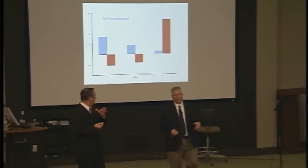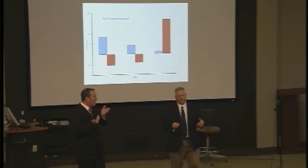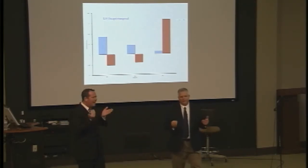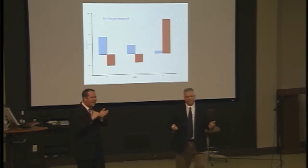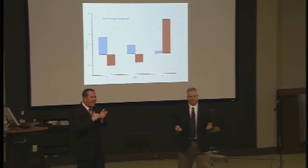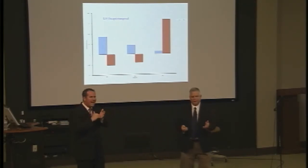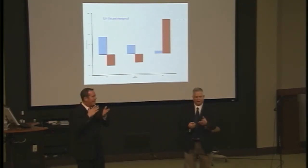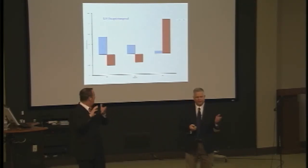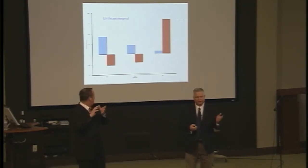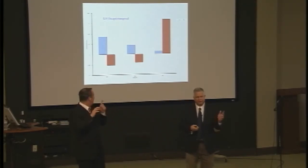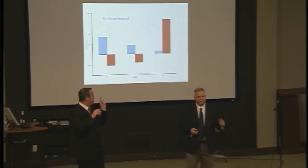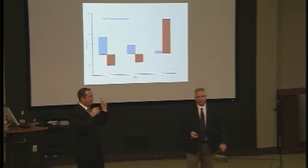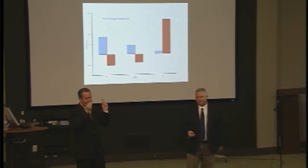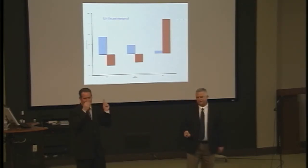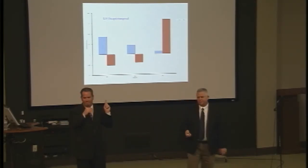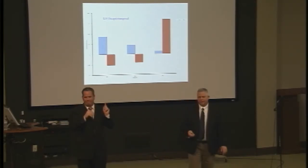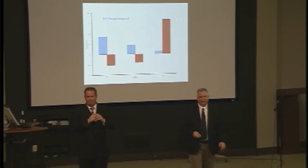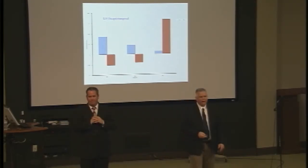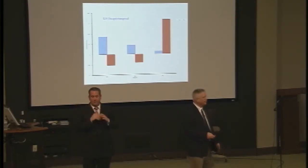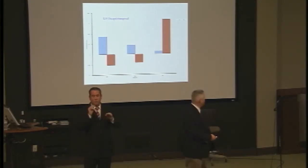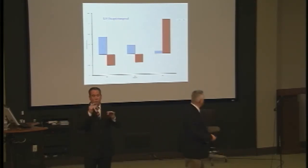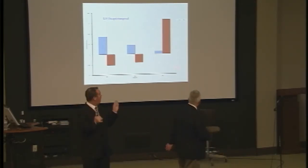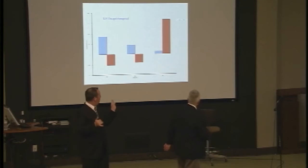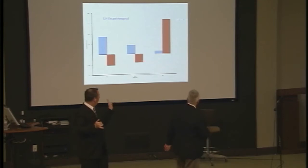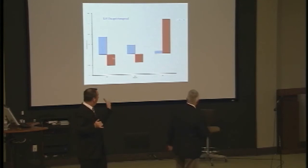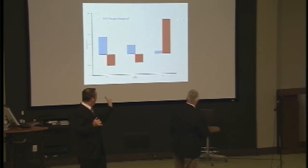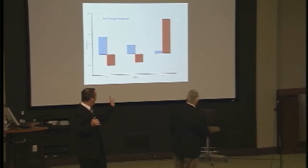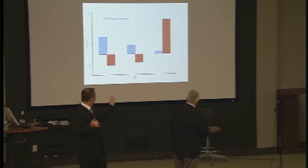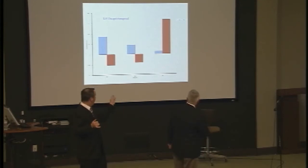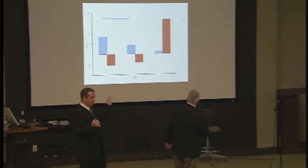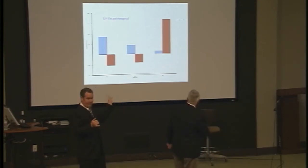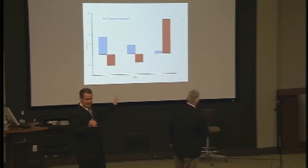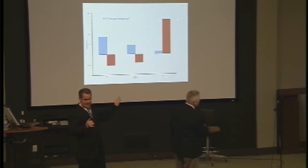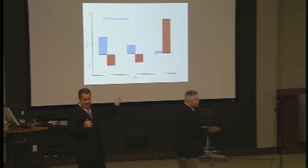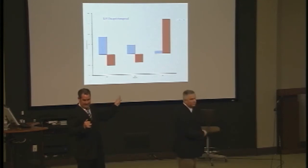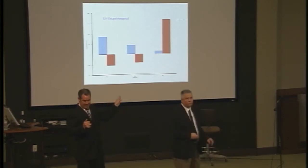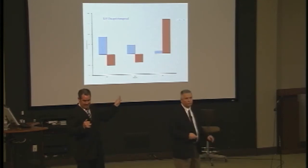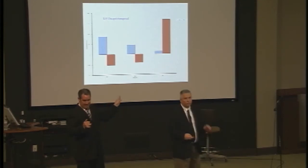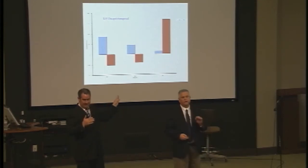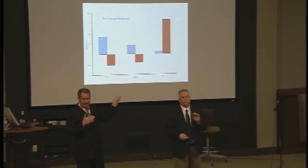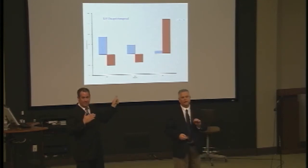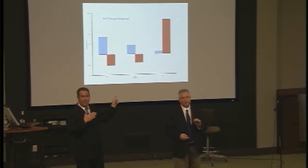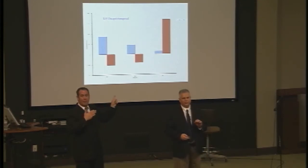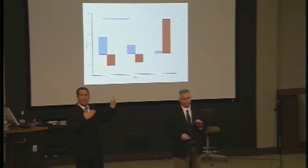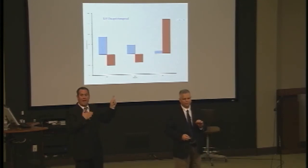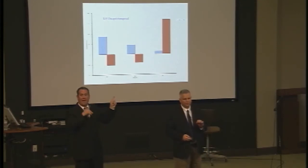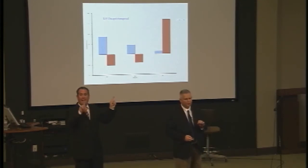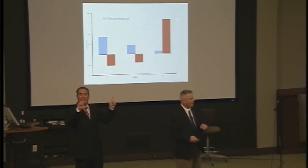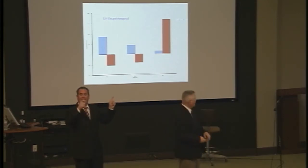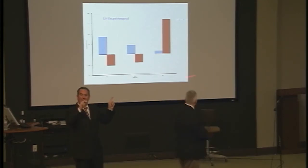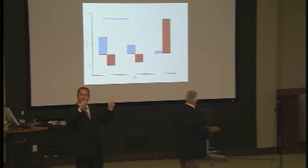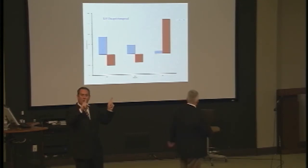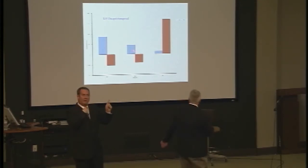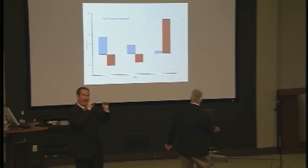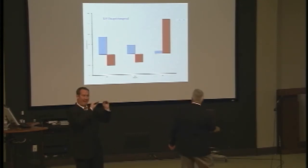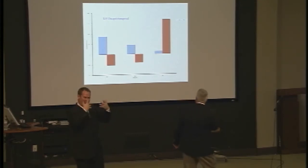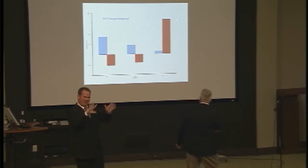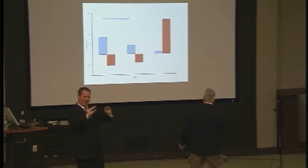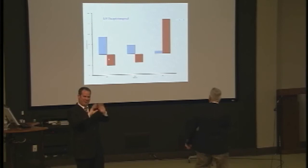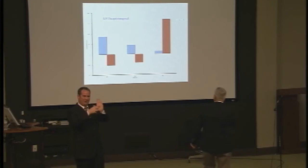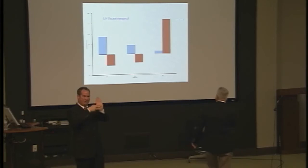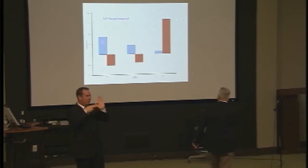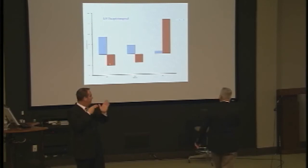legend, and it should not have happened. Okay, so this is the word form area. This